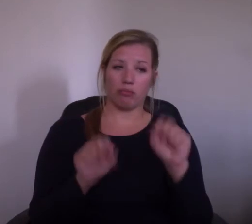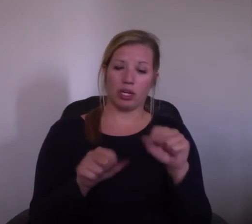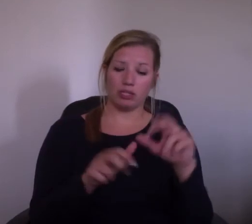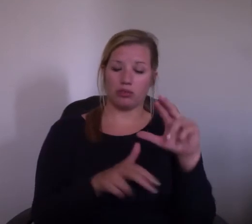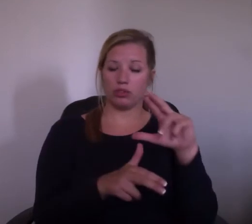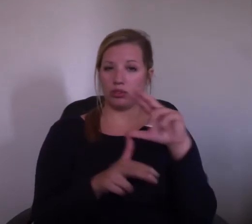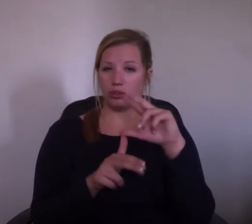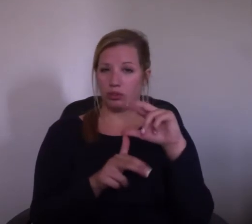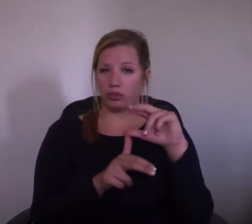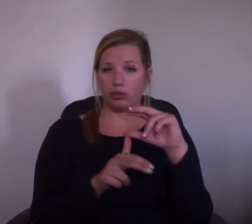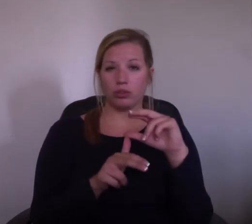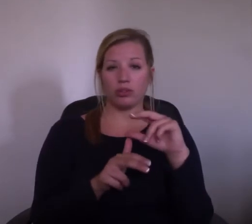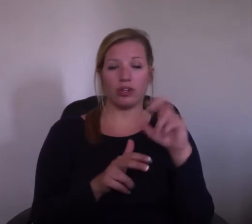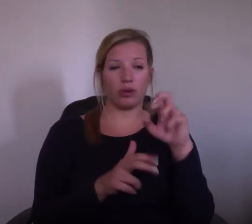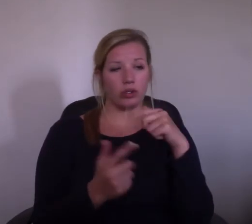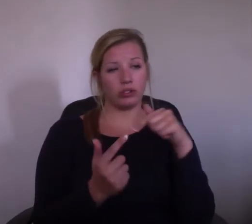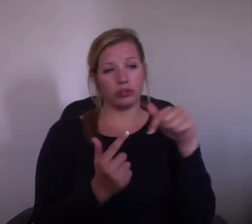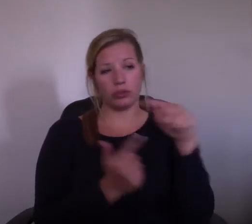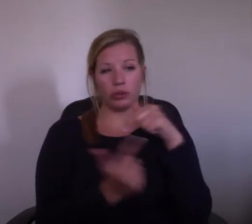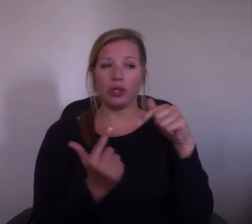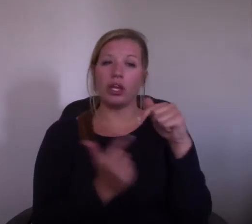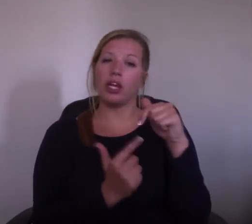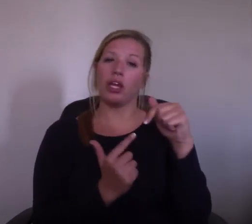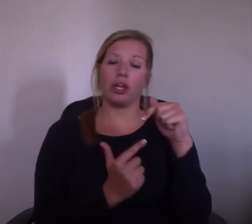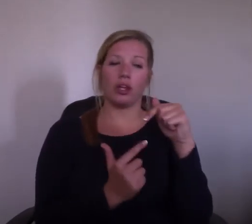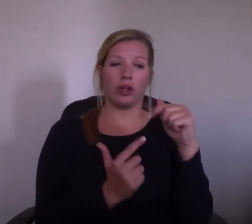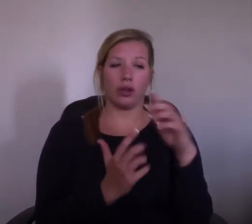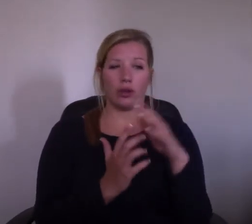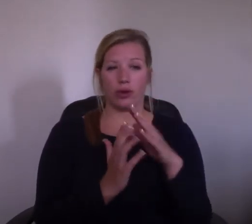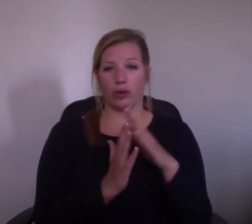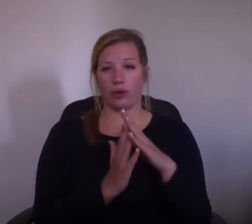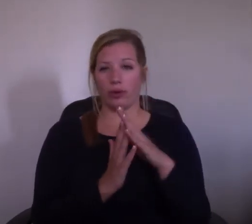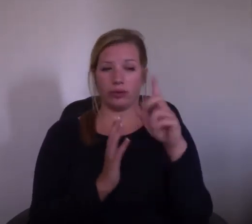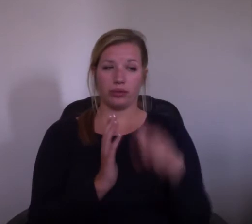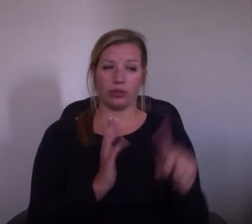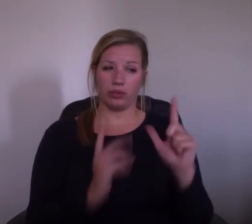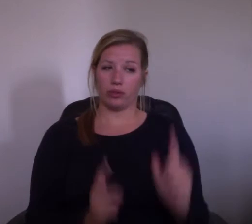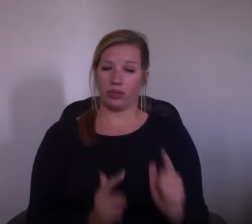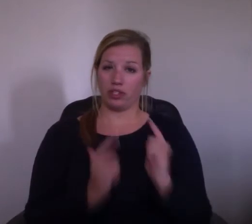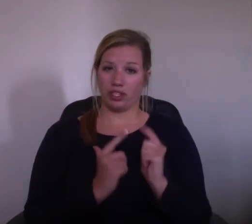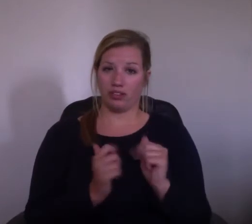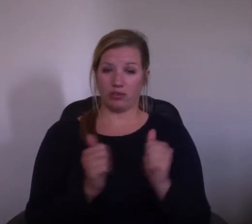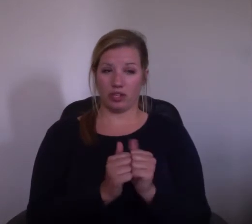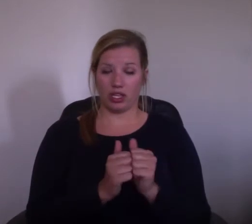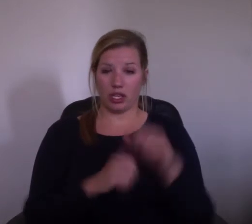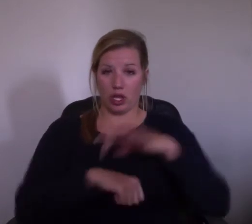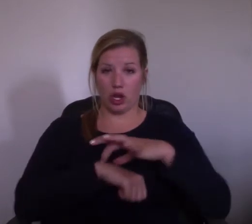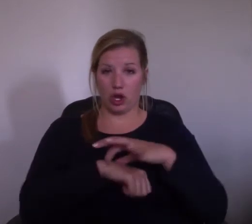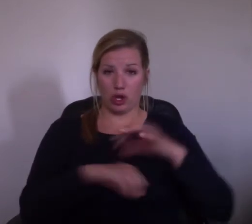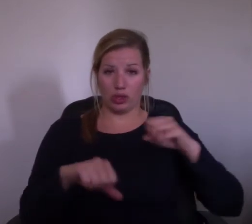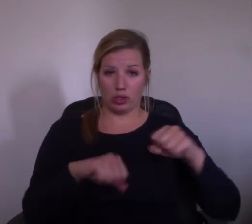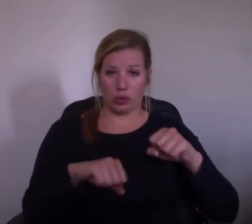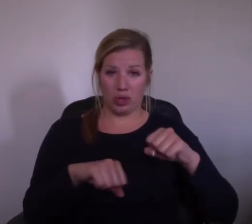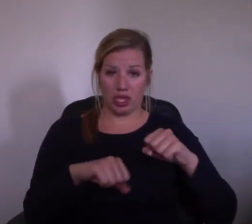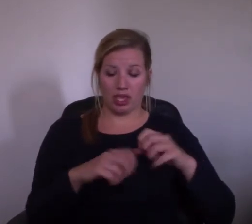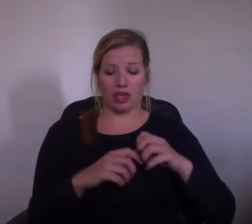the coastline where you could be impacted by hurricanes? Do you live in an area that has earthquakes? Do you live on the coastline in an area